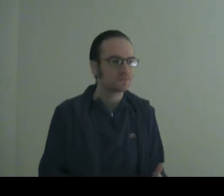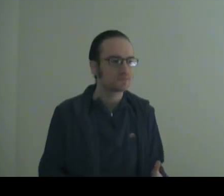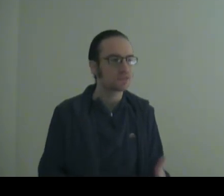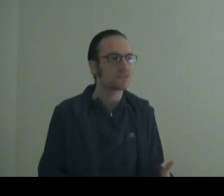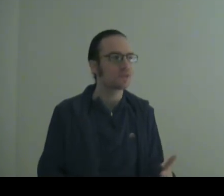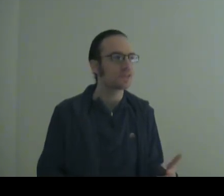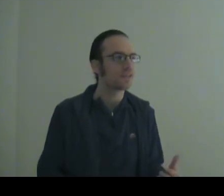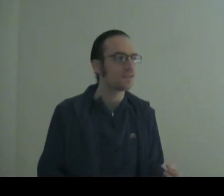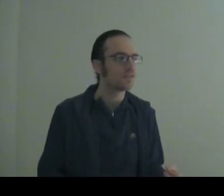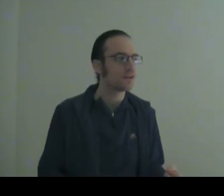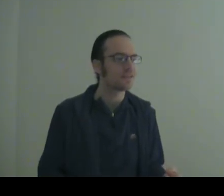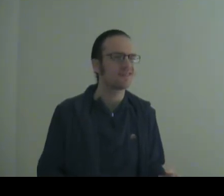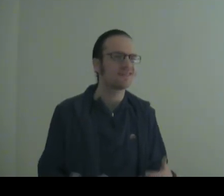what you call it?